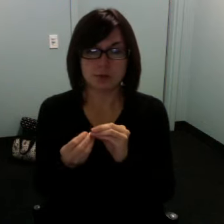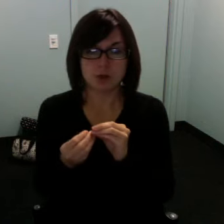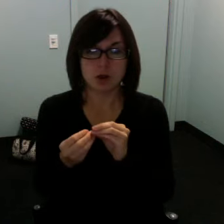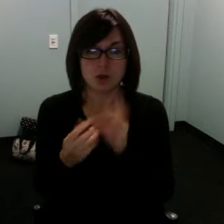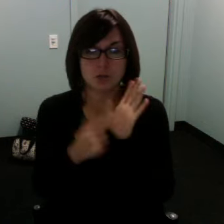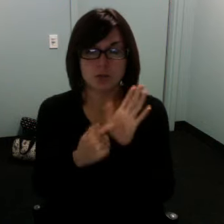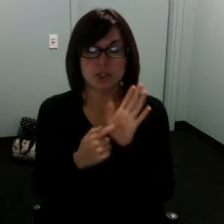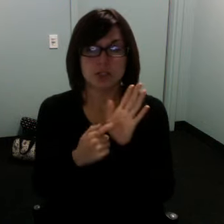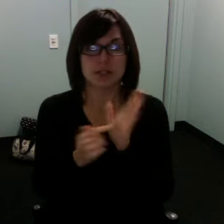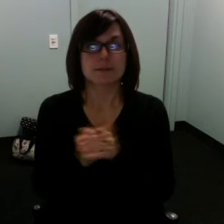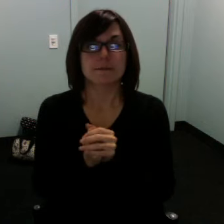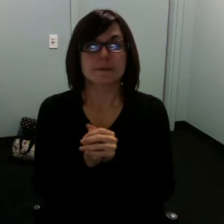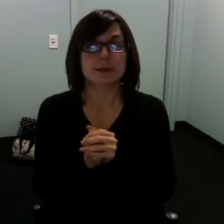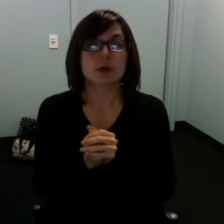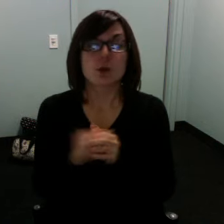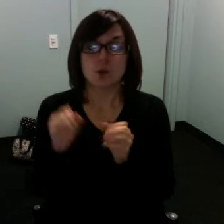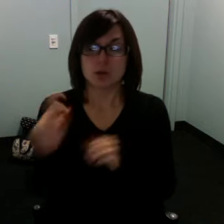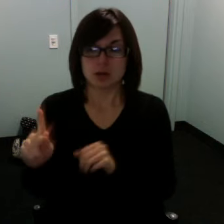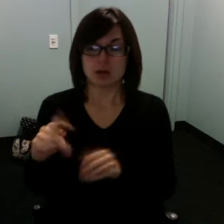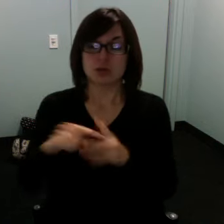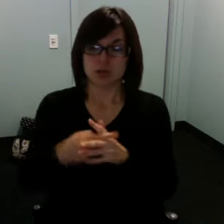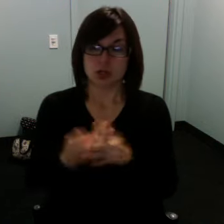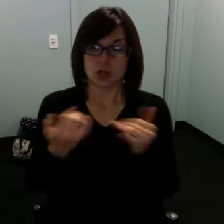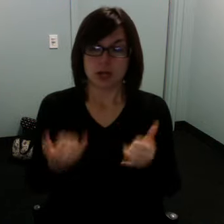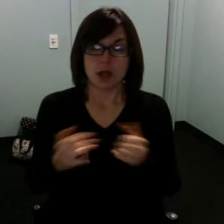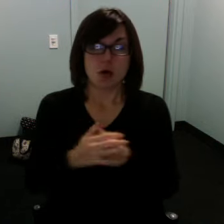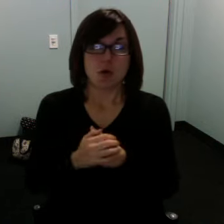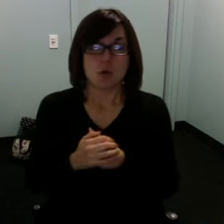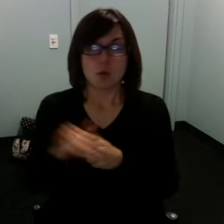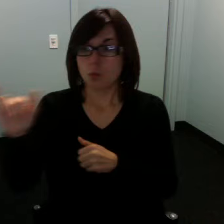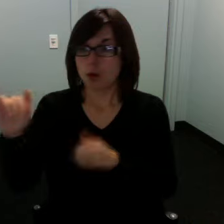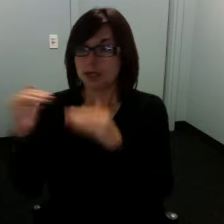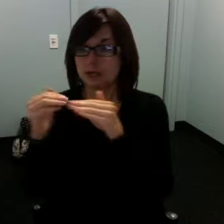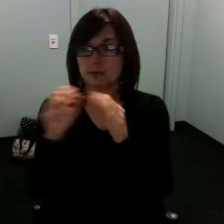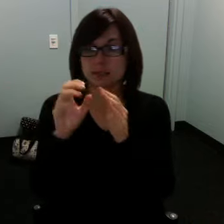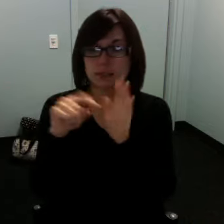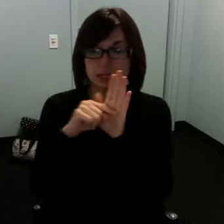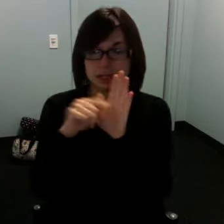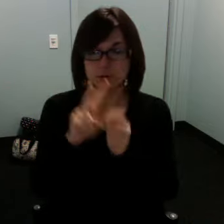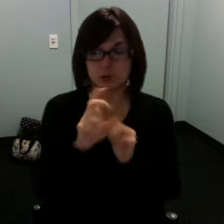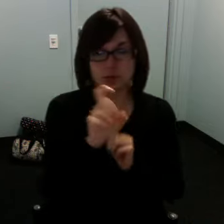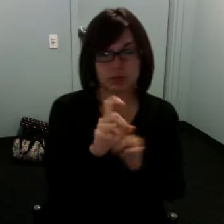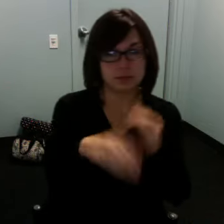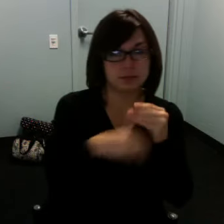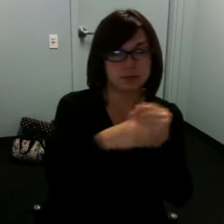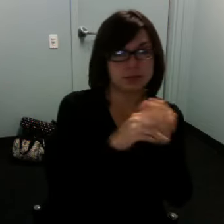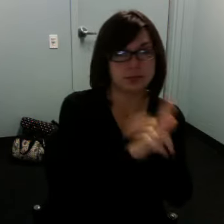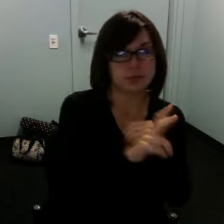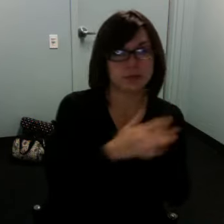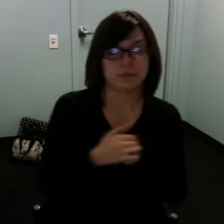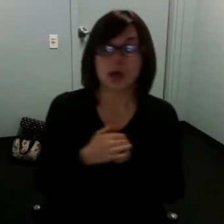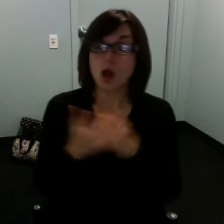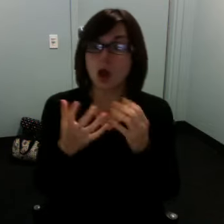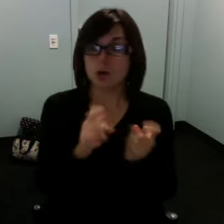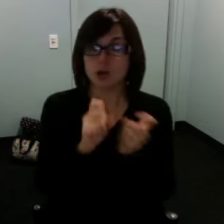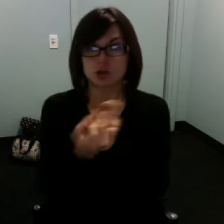do that here. The first equation was y equals negative 2x plus 3. I'm going to plug in x equals 2 and y equals negative